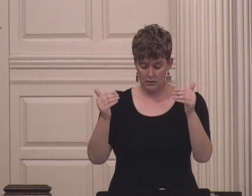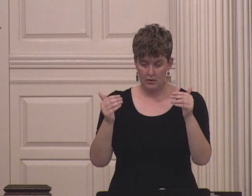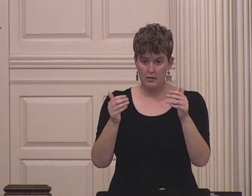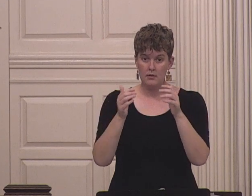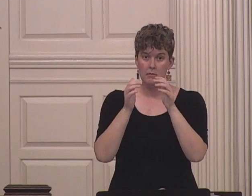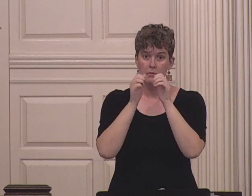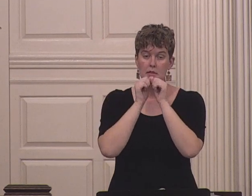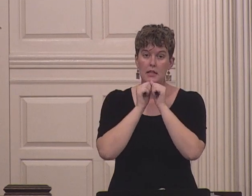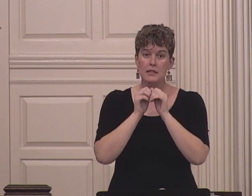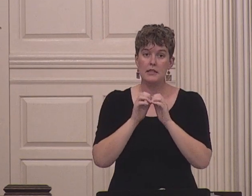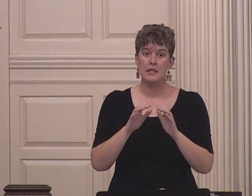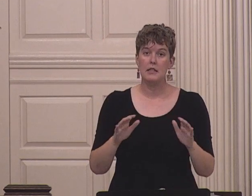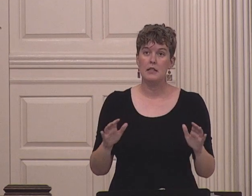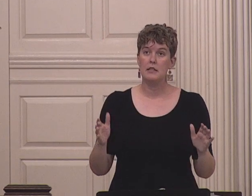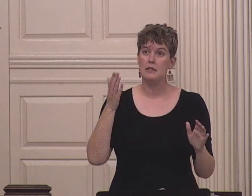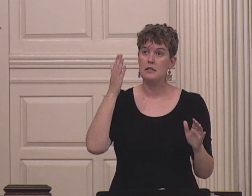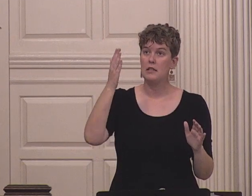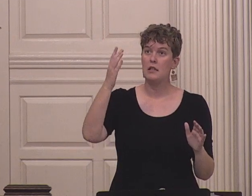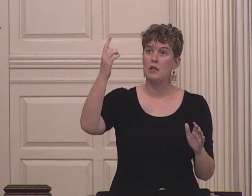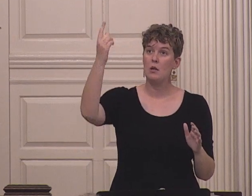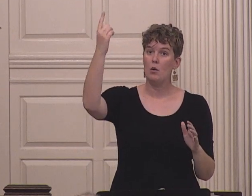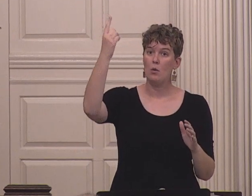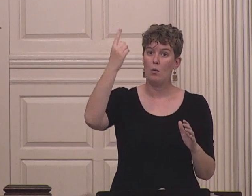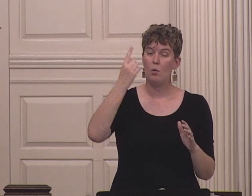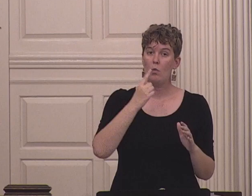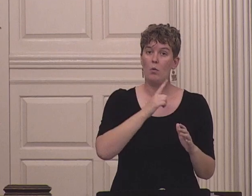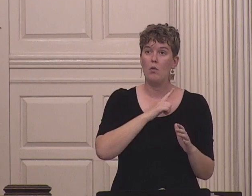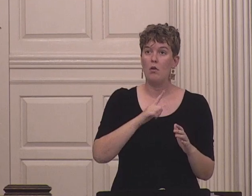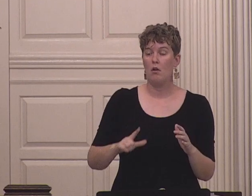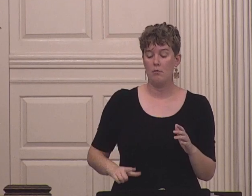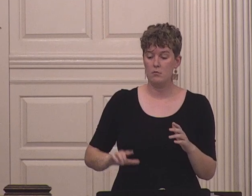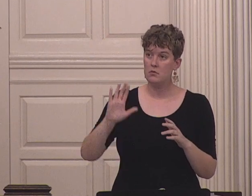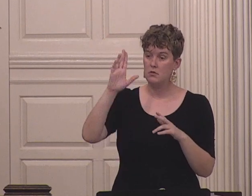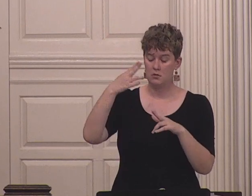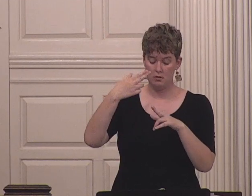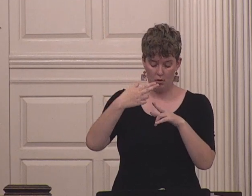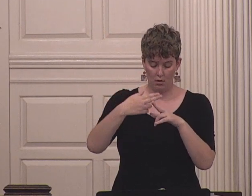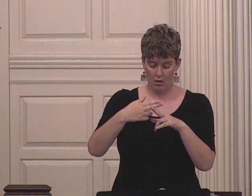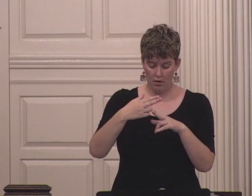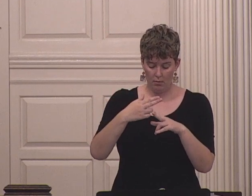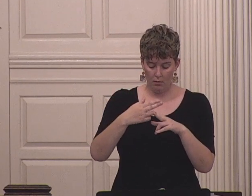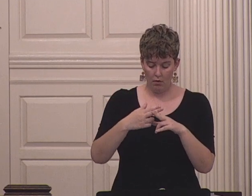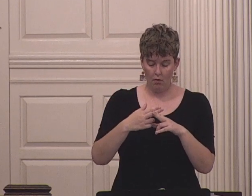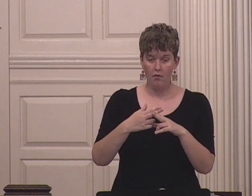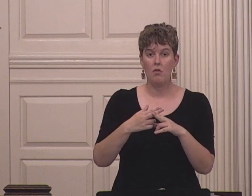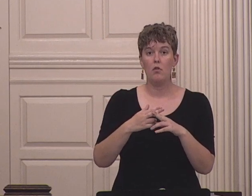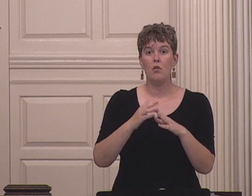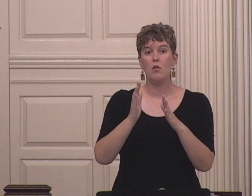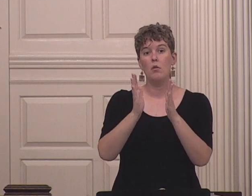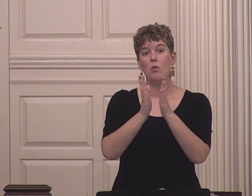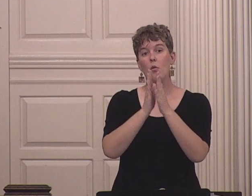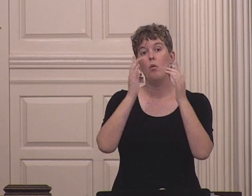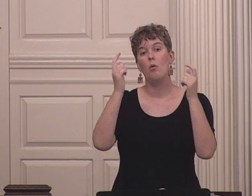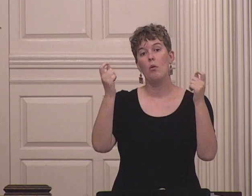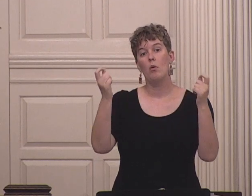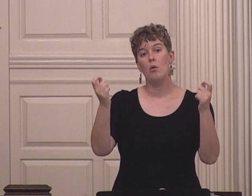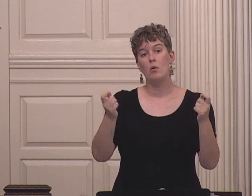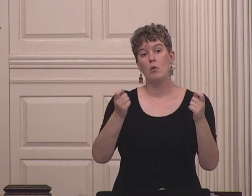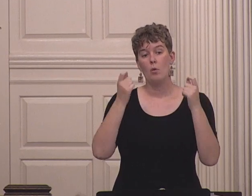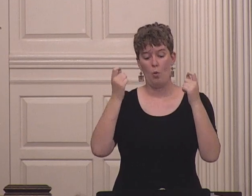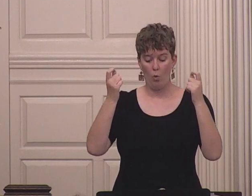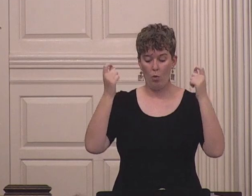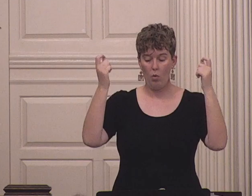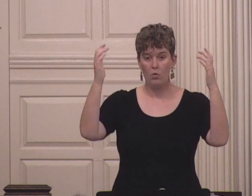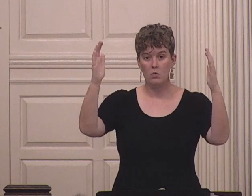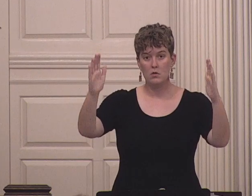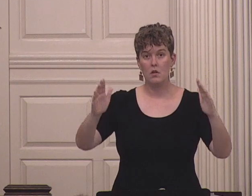highest. Blessed is he who comes in the name of the Lord.